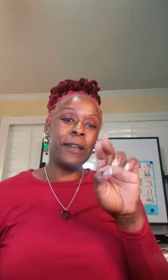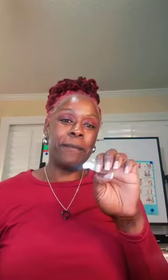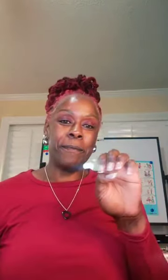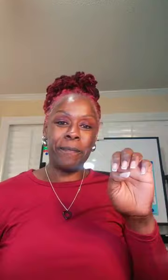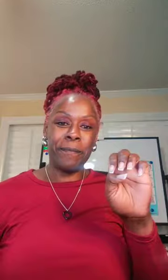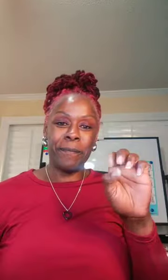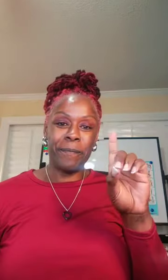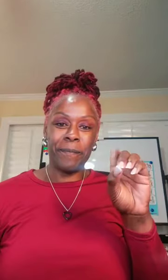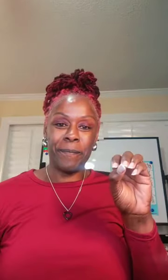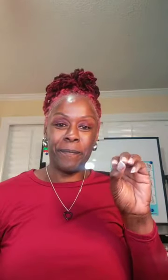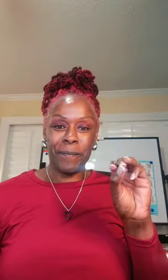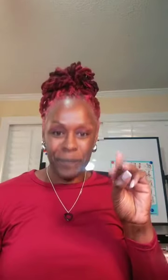Freedom